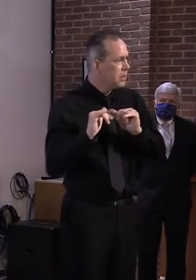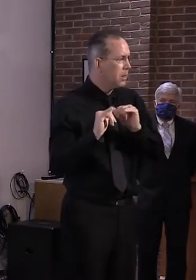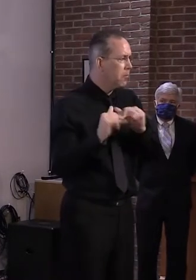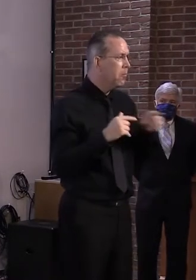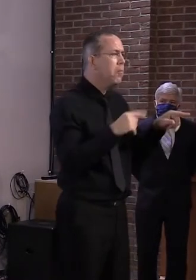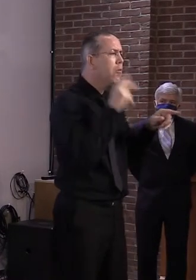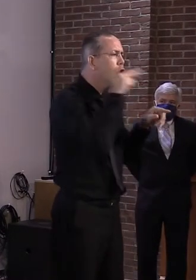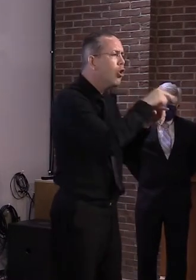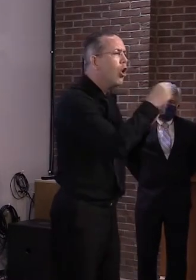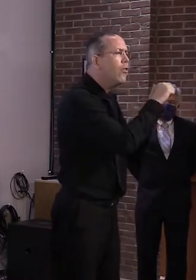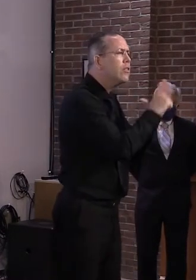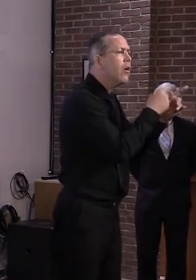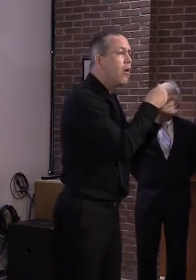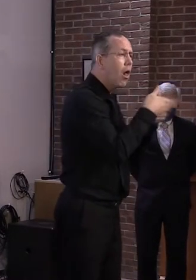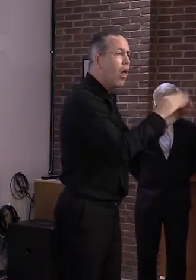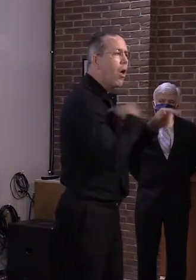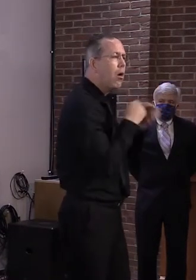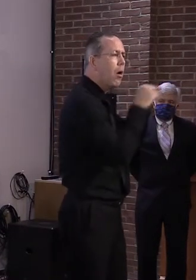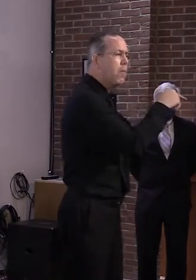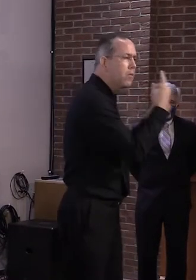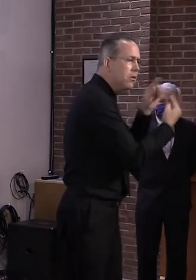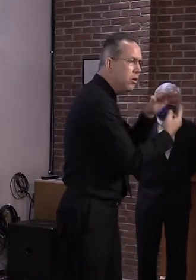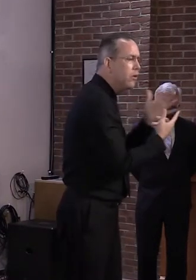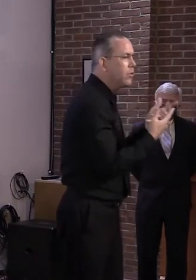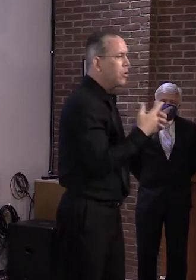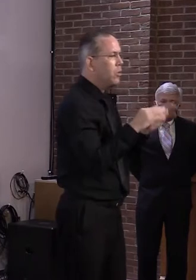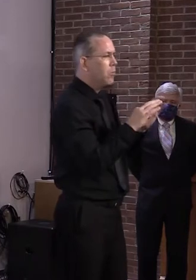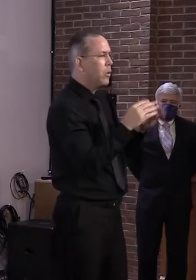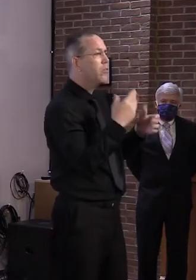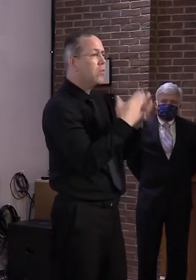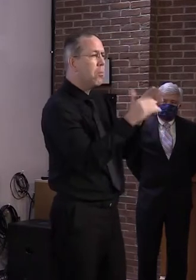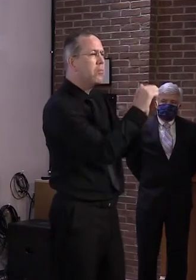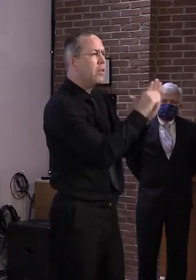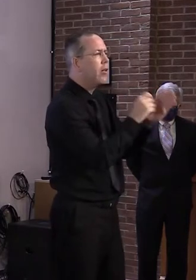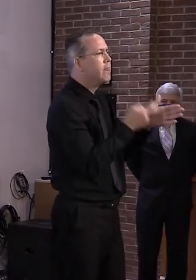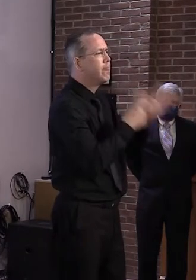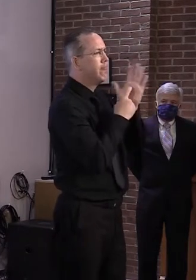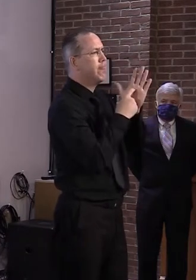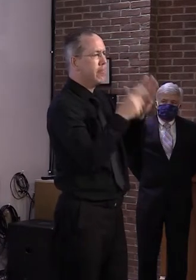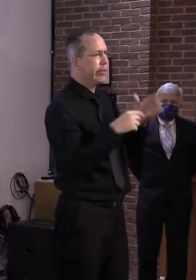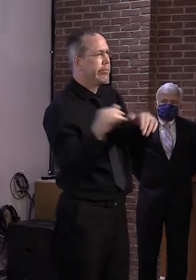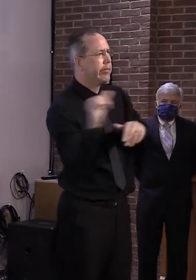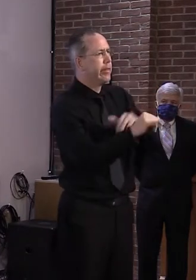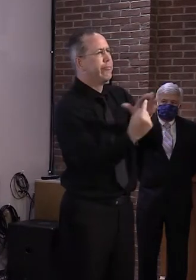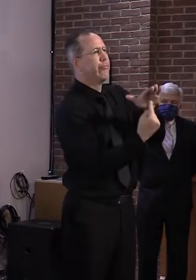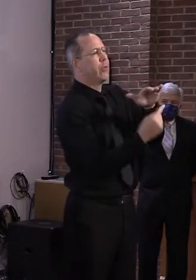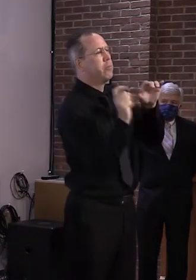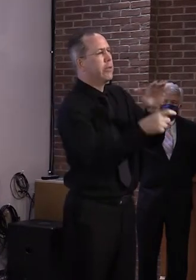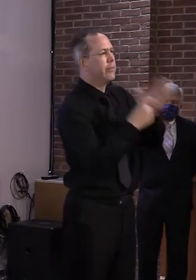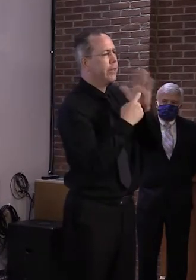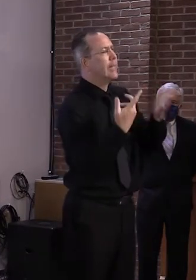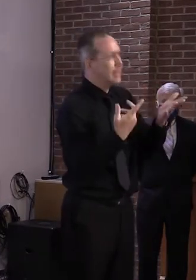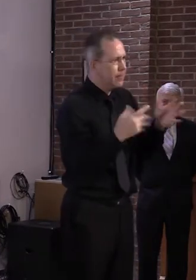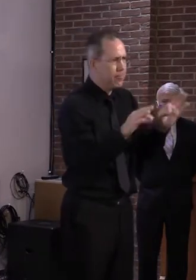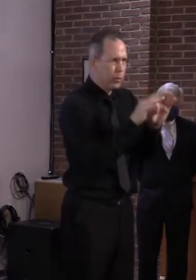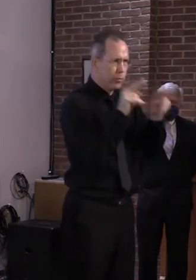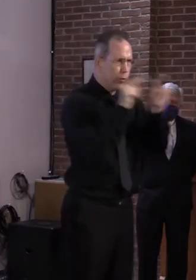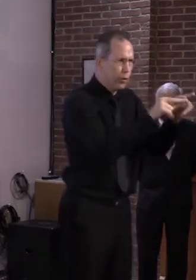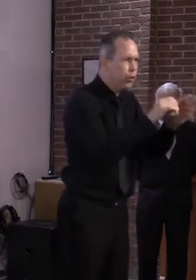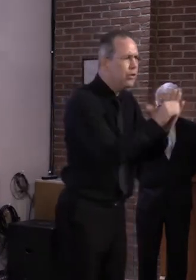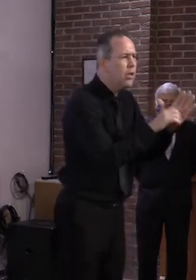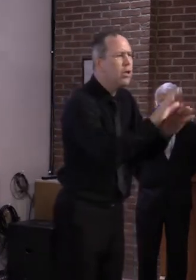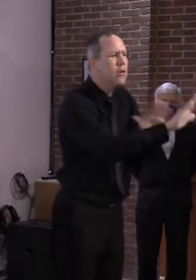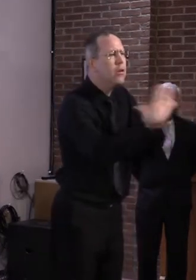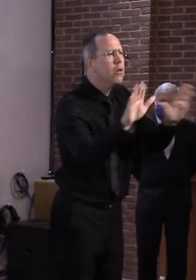have quarantine requirements. I know New Hampshire, Maine, Mass, and others had those.